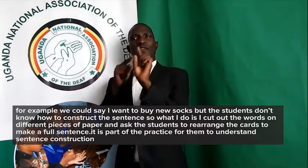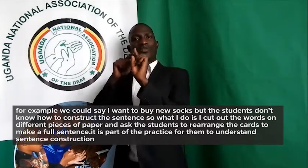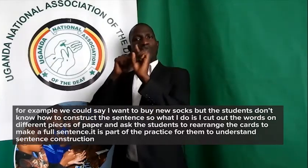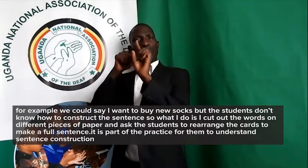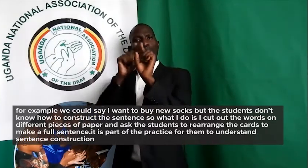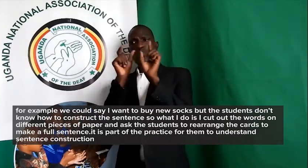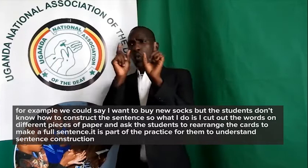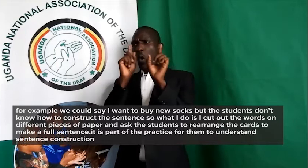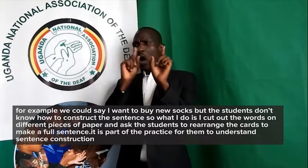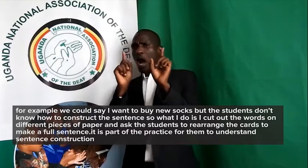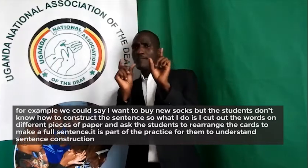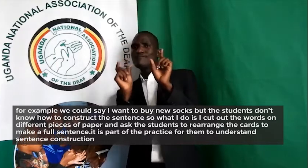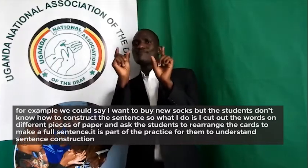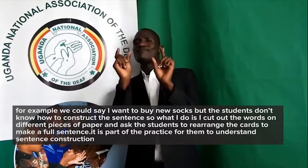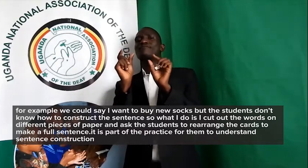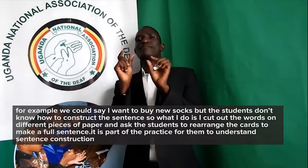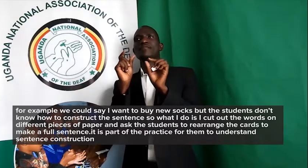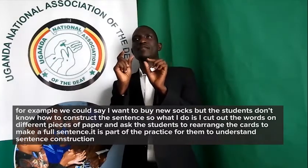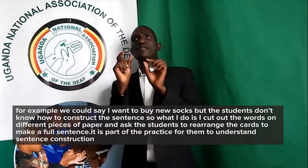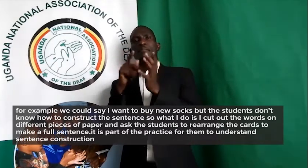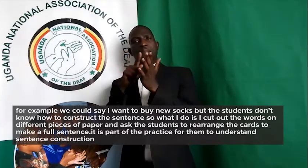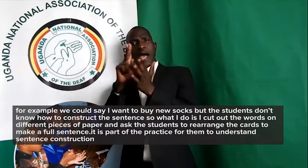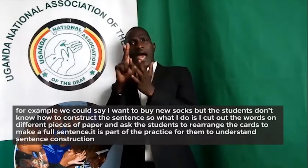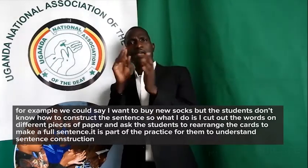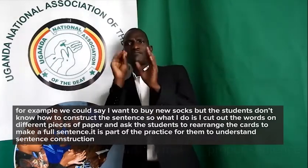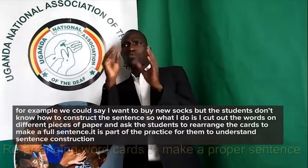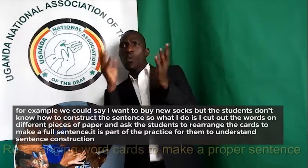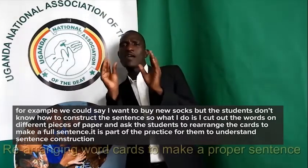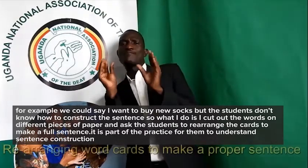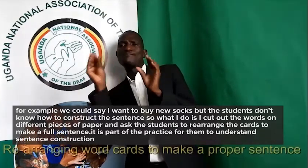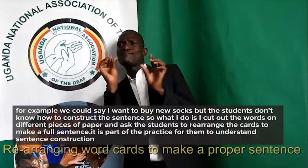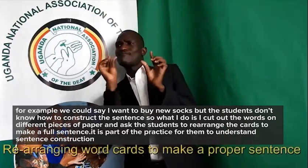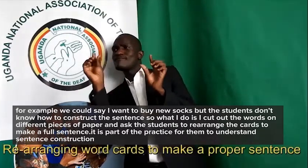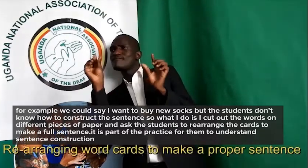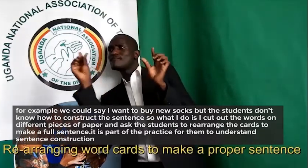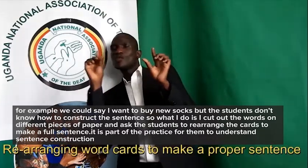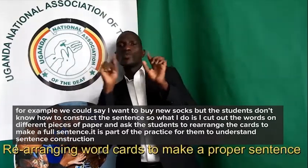ask the students to rearrange those cards to make a full sentence.